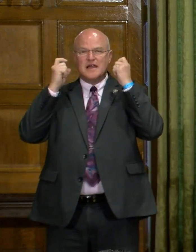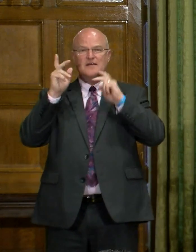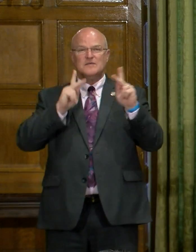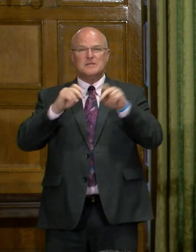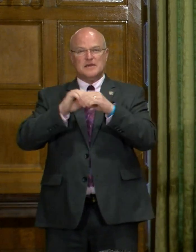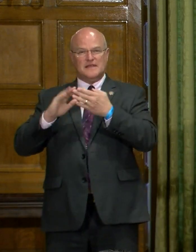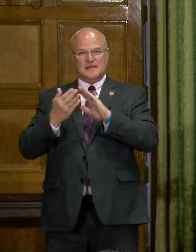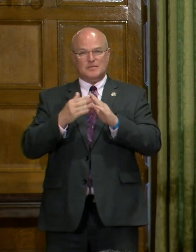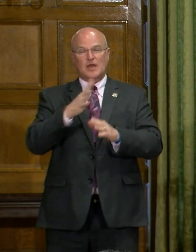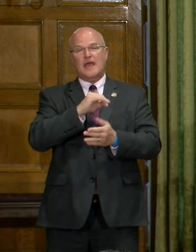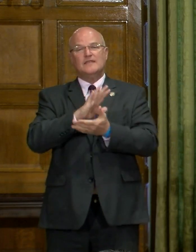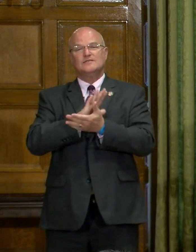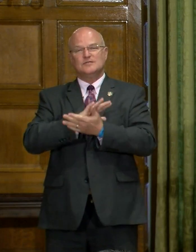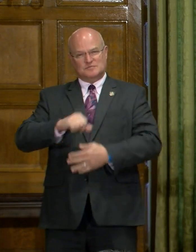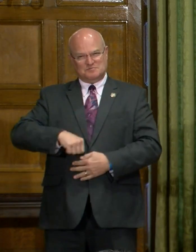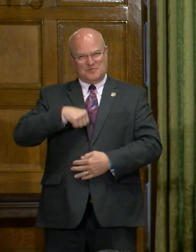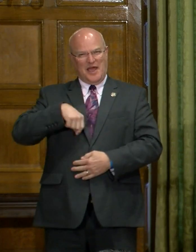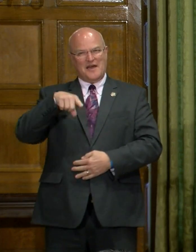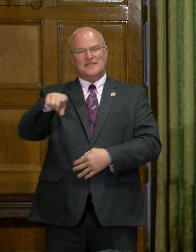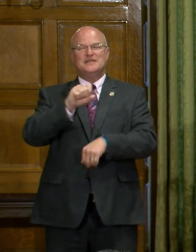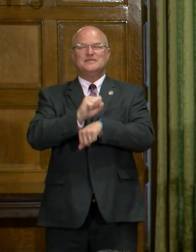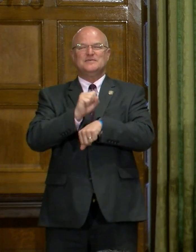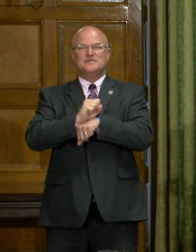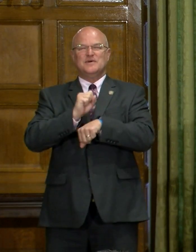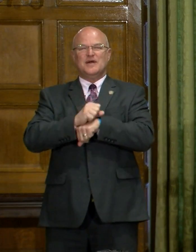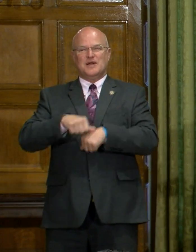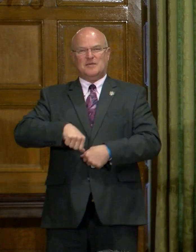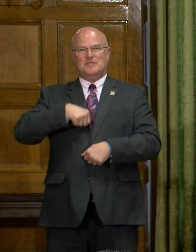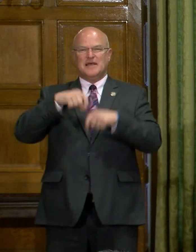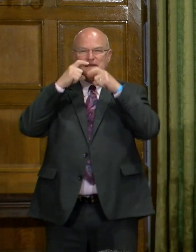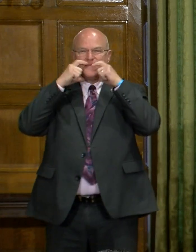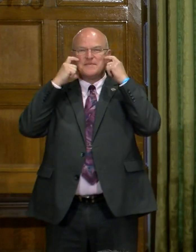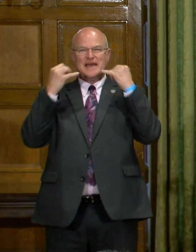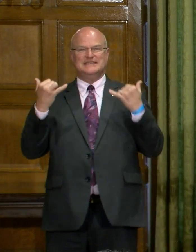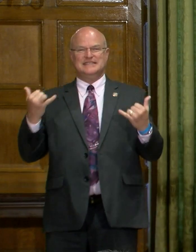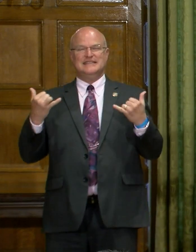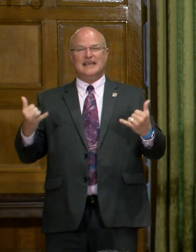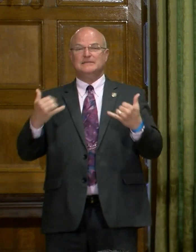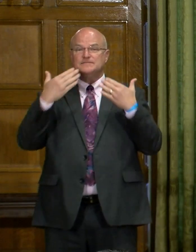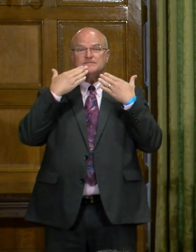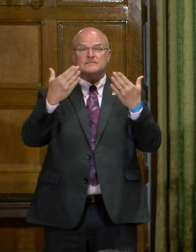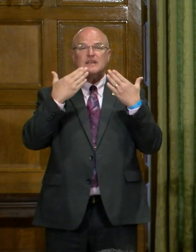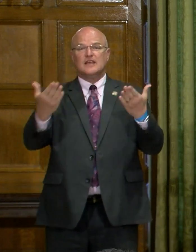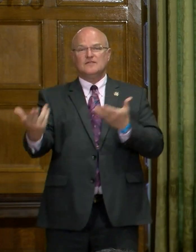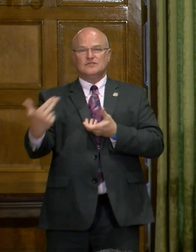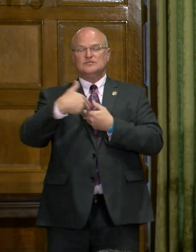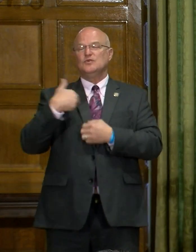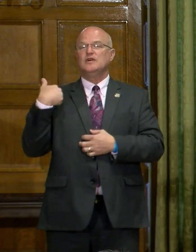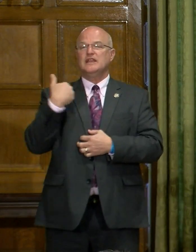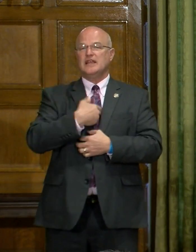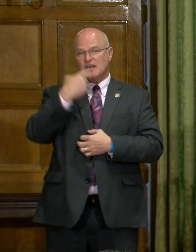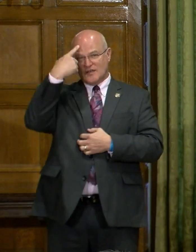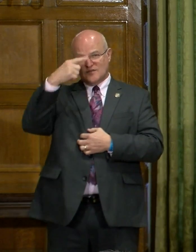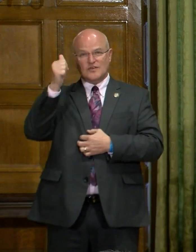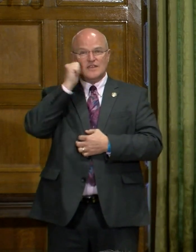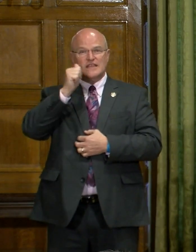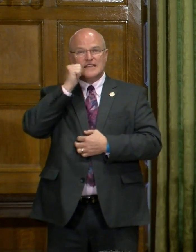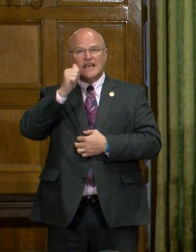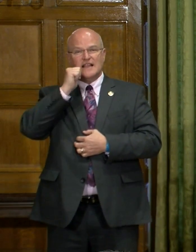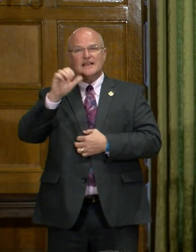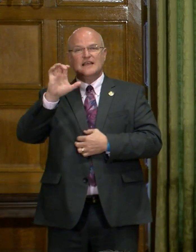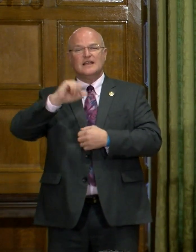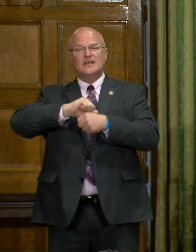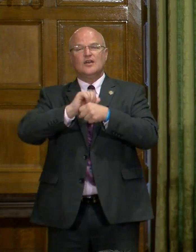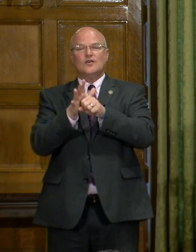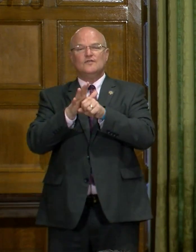in our community and their schools. So very proud of them, proud to wear that mask today. And thank you for joining us for the daily